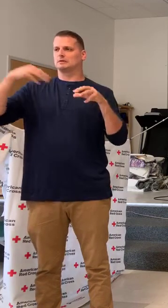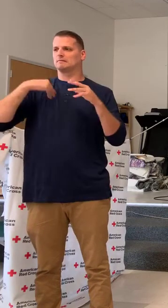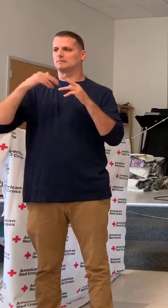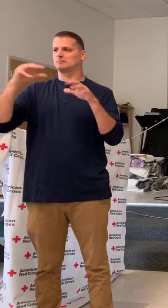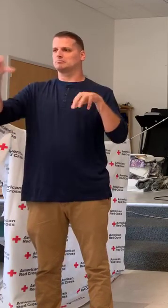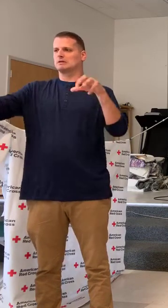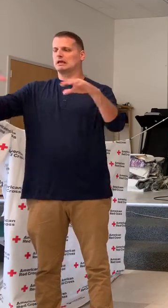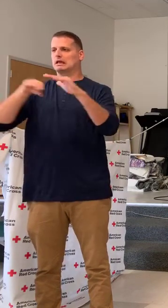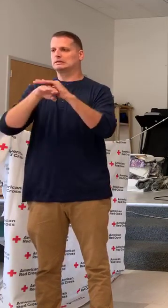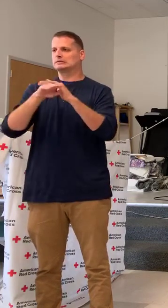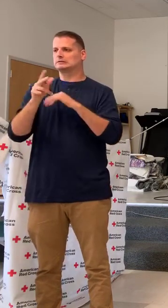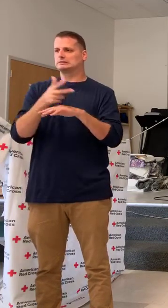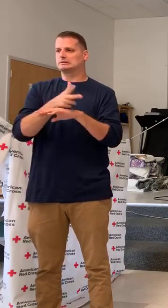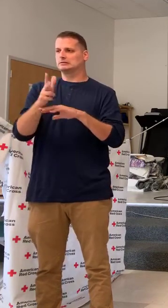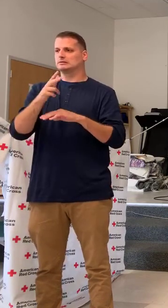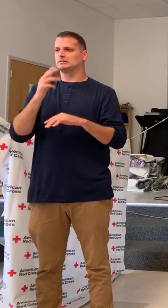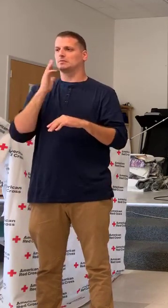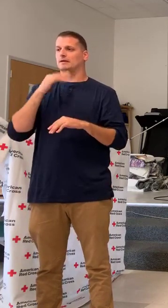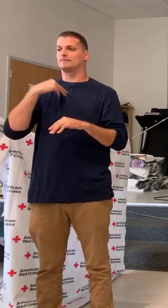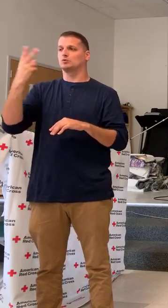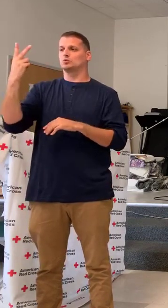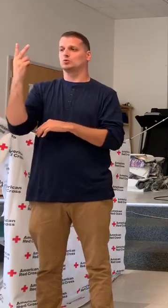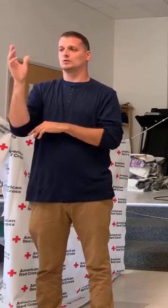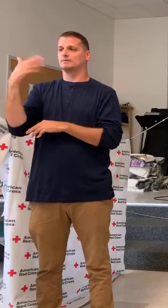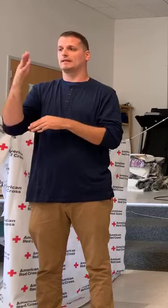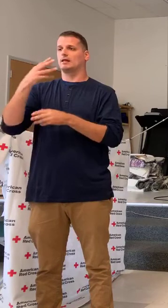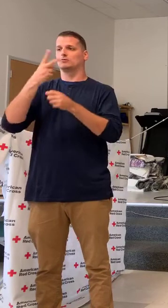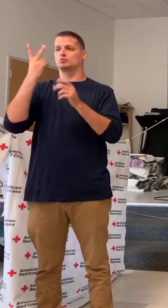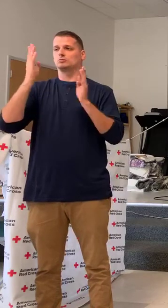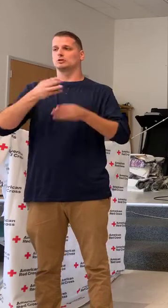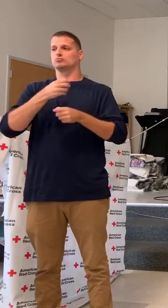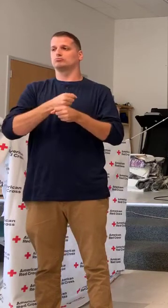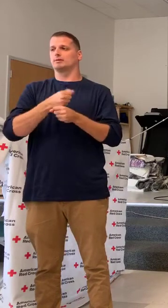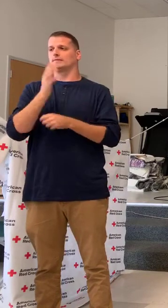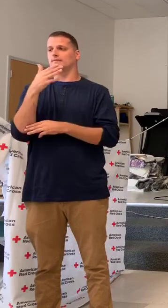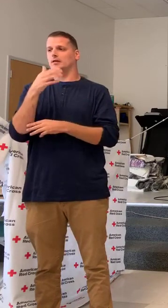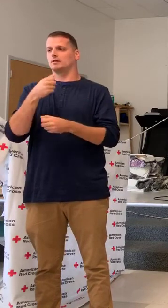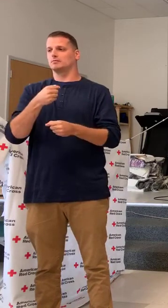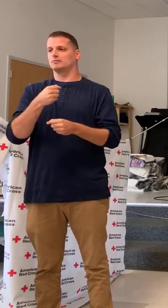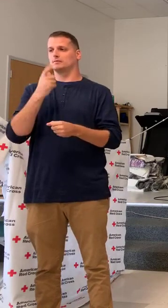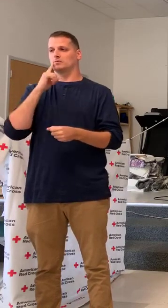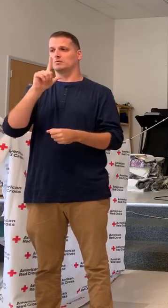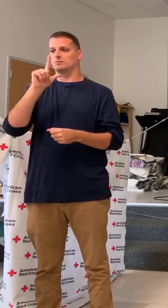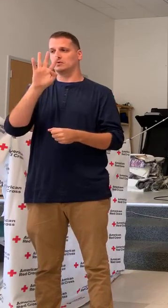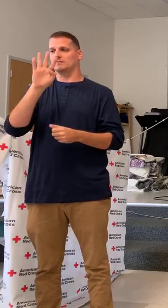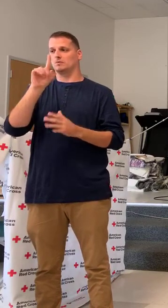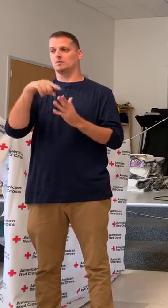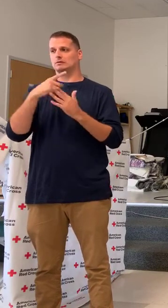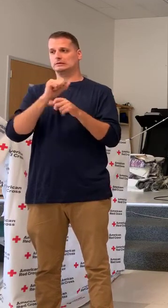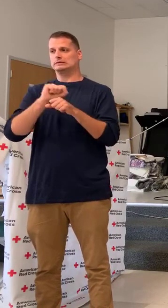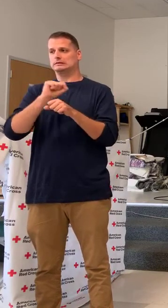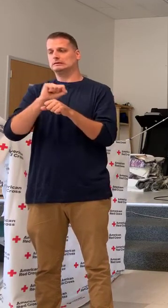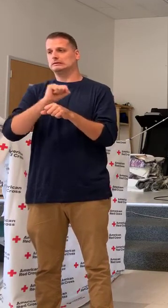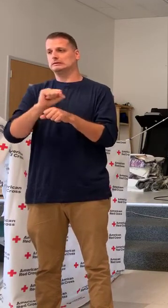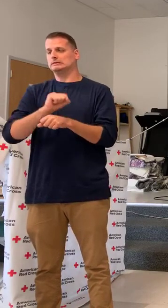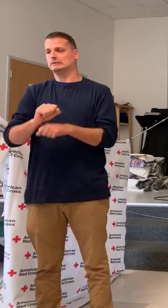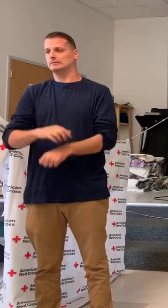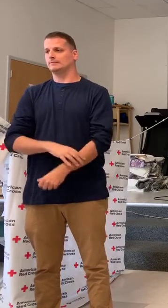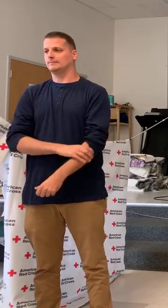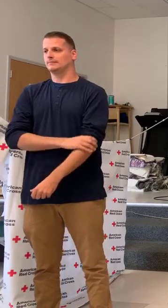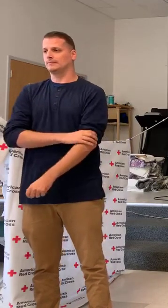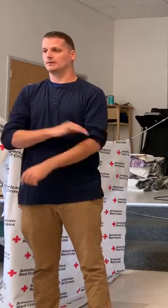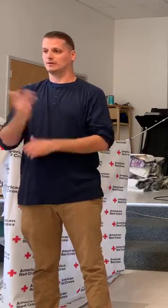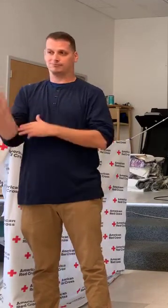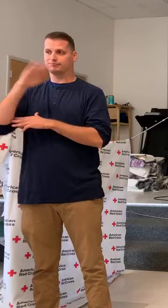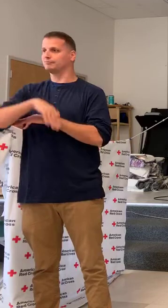We'll have two flaggers, one at Sheep Creek Lodge and one at Audubon, 24 hours, so we'll have two crews working 12 hours each. At